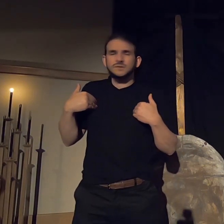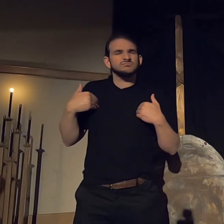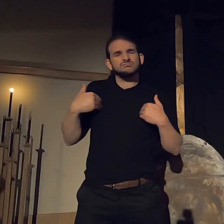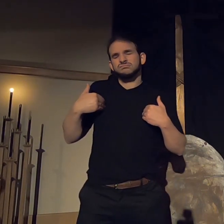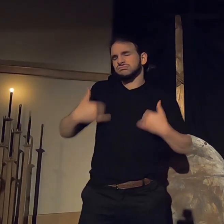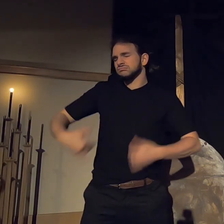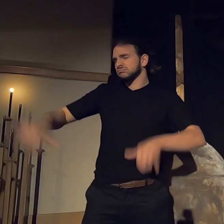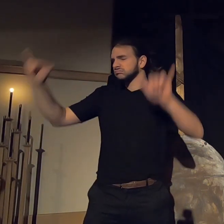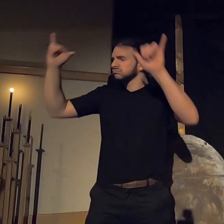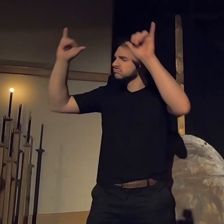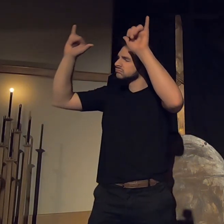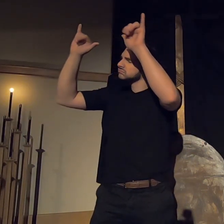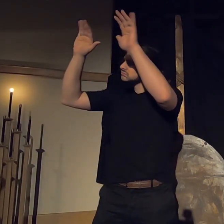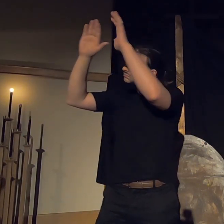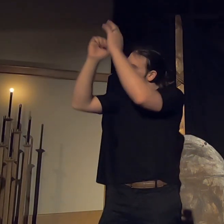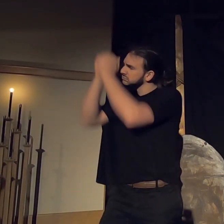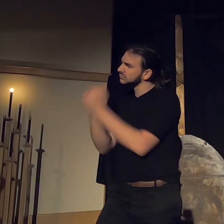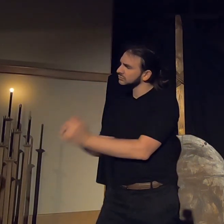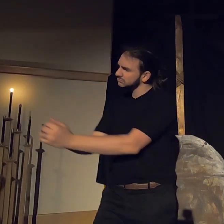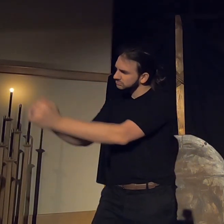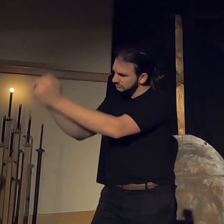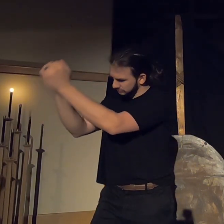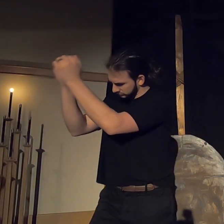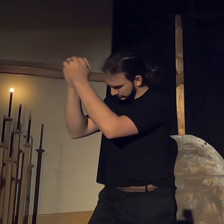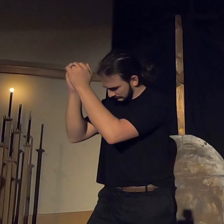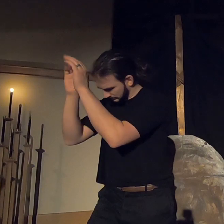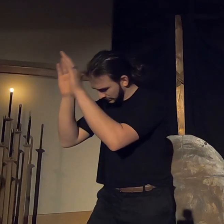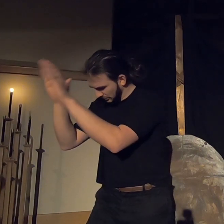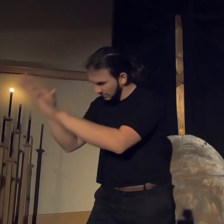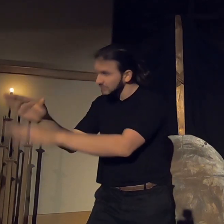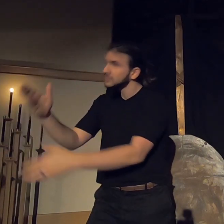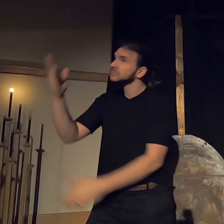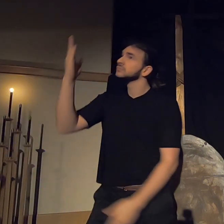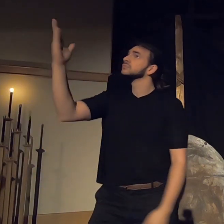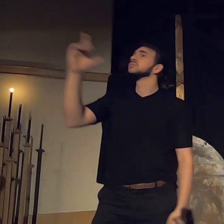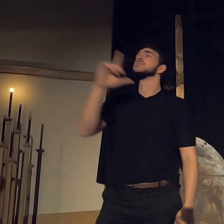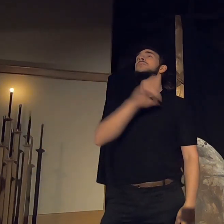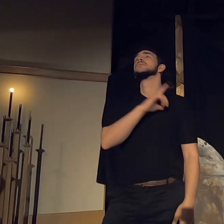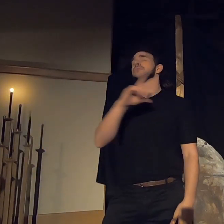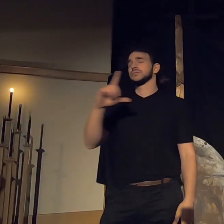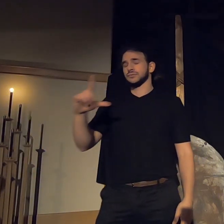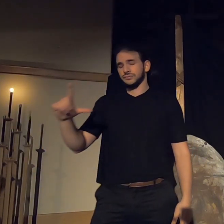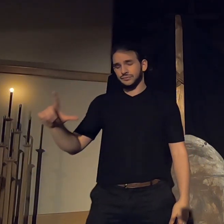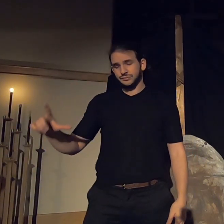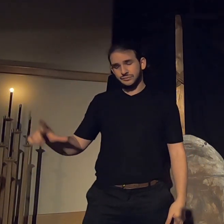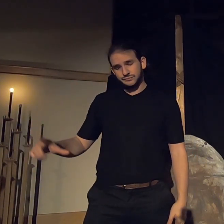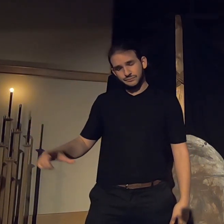All who are rich and have more than enough will bow down to you, Lord.